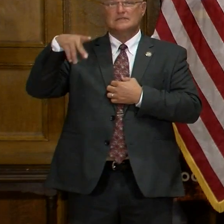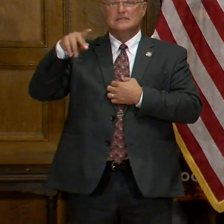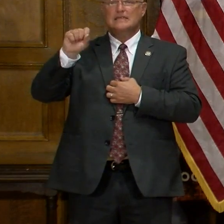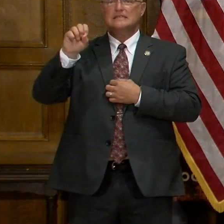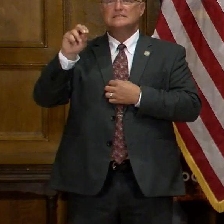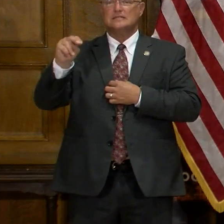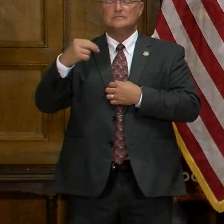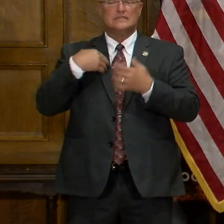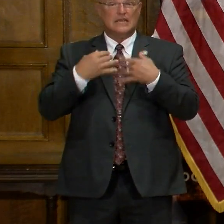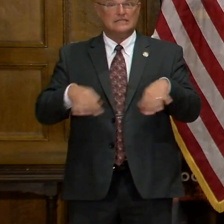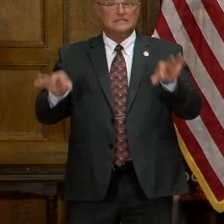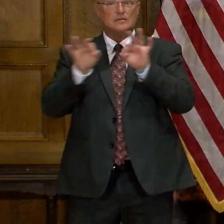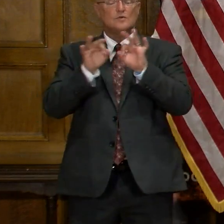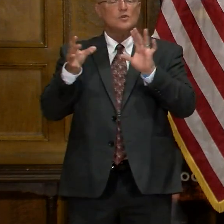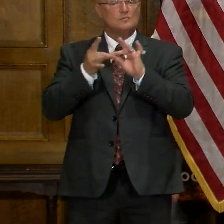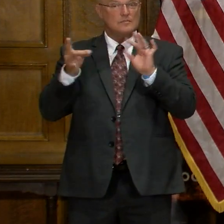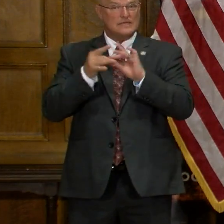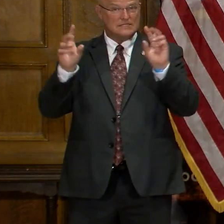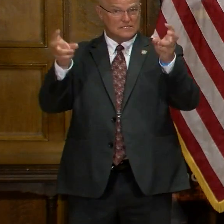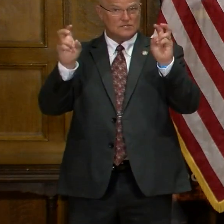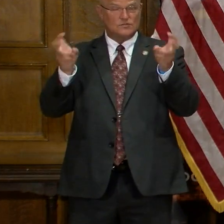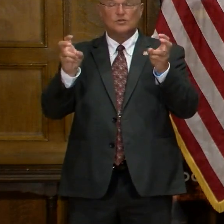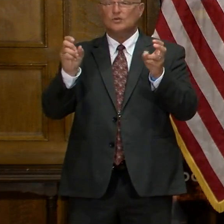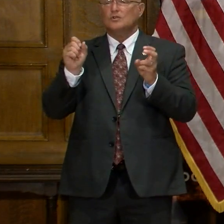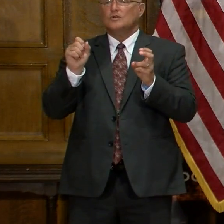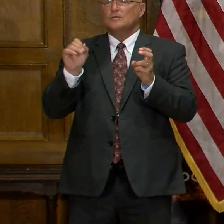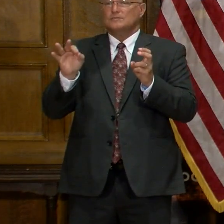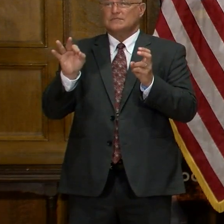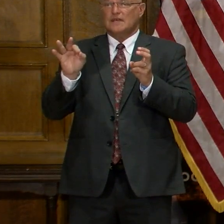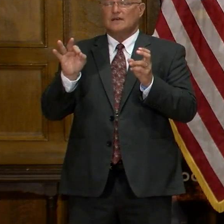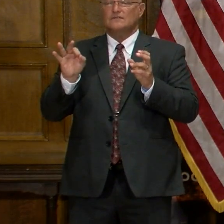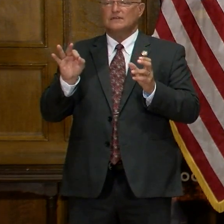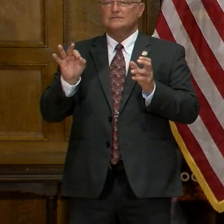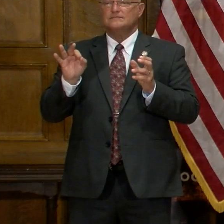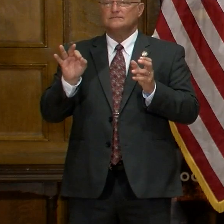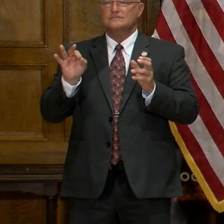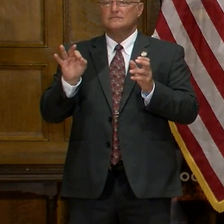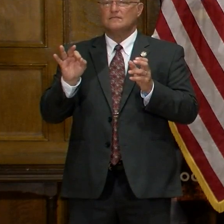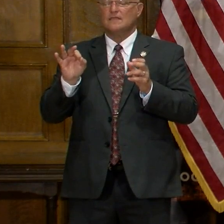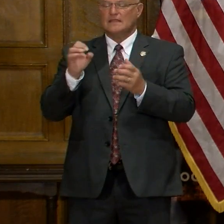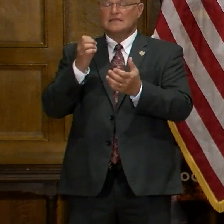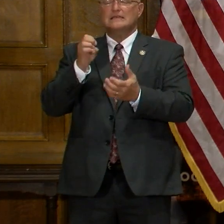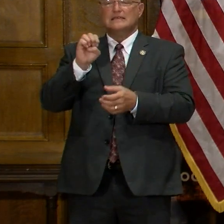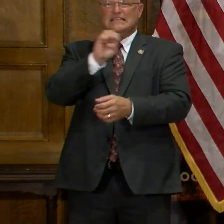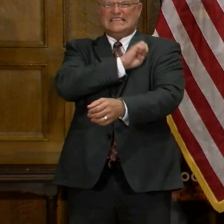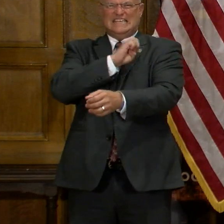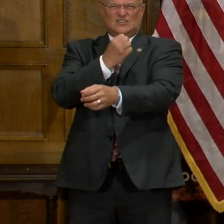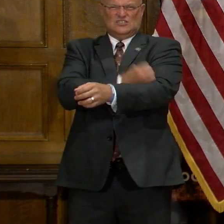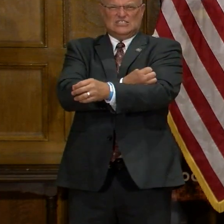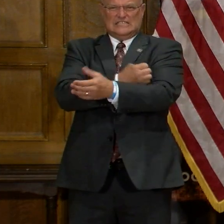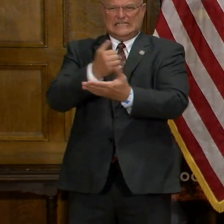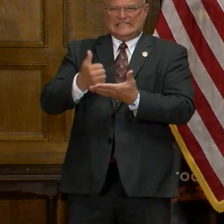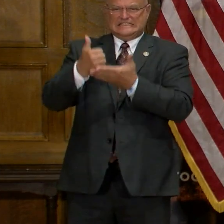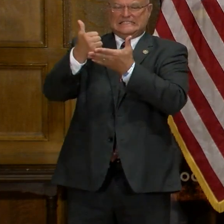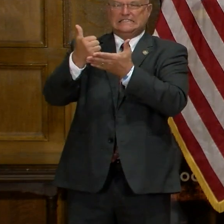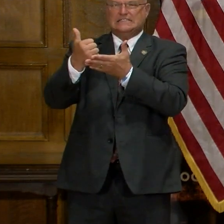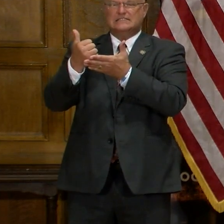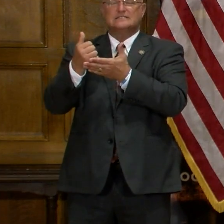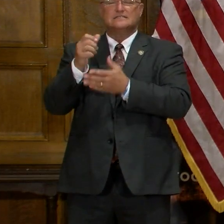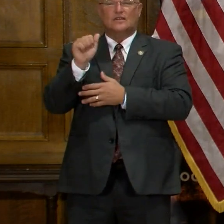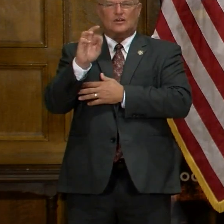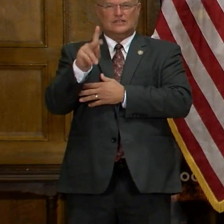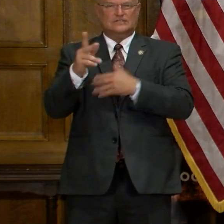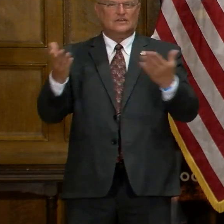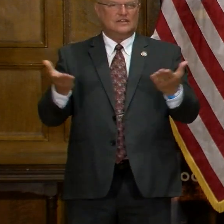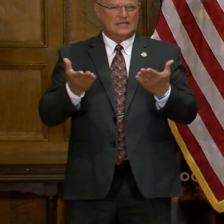important message in terms of our energy assistance here in Arkansas. He's with the